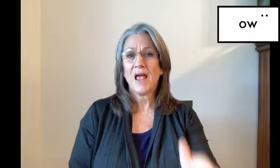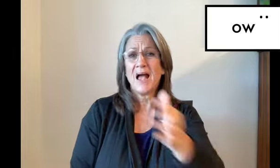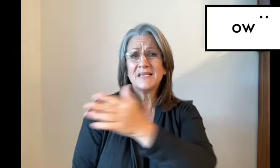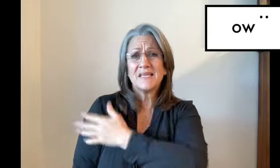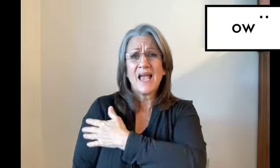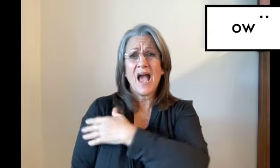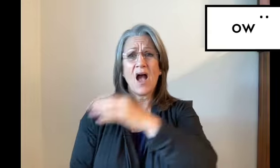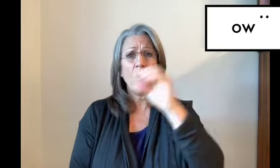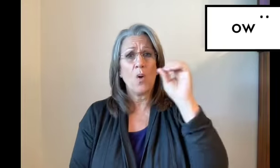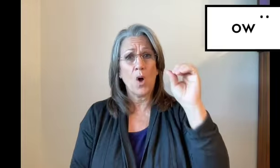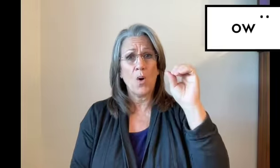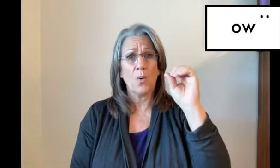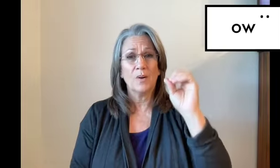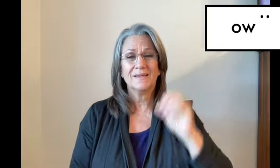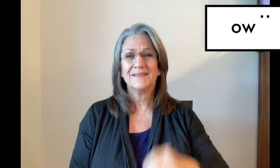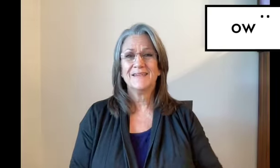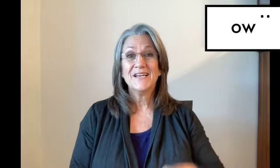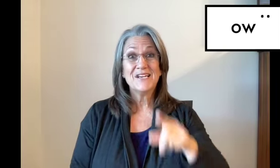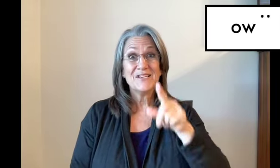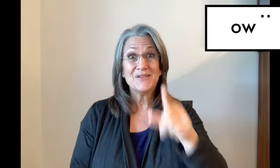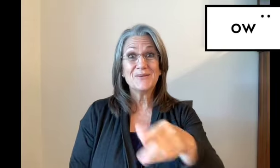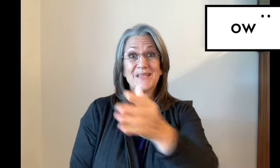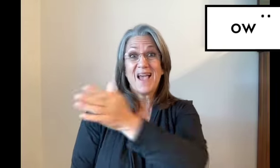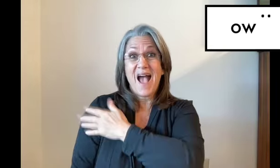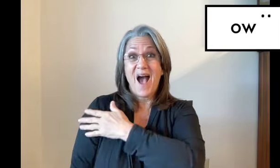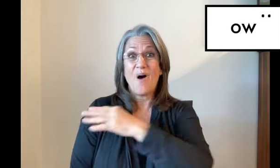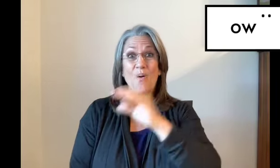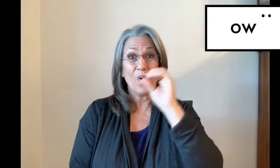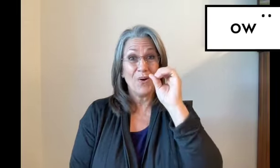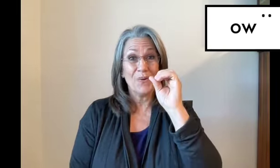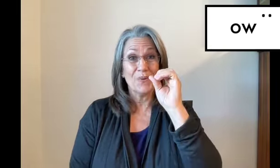I say ow, oh. You say ow, oh.